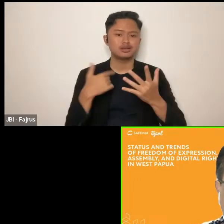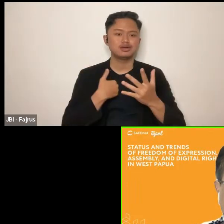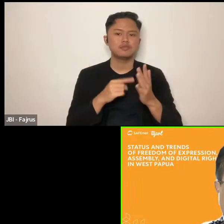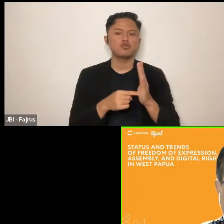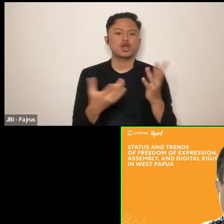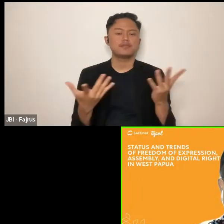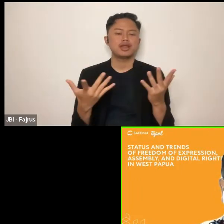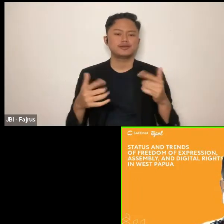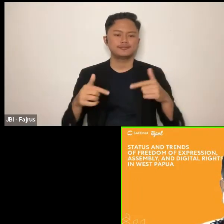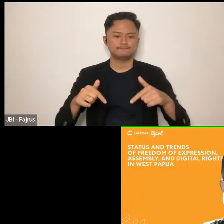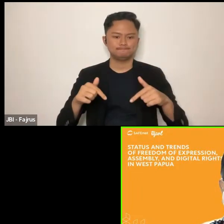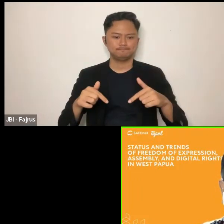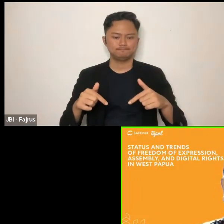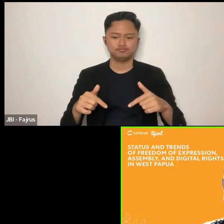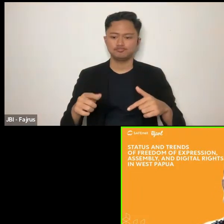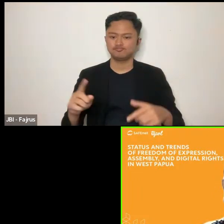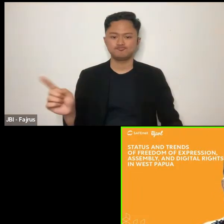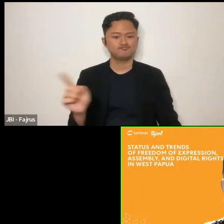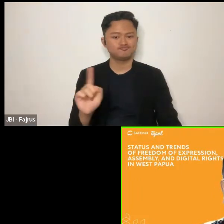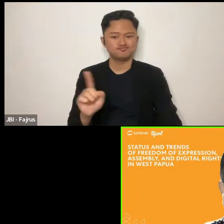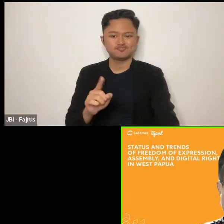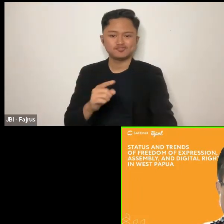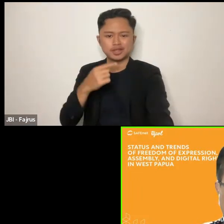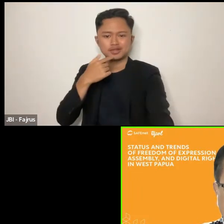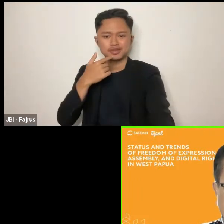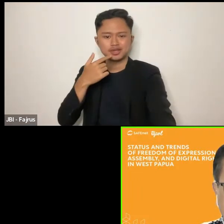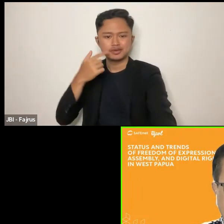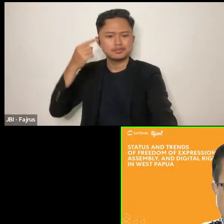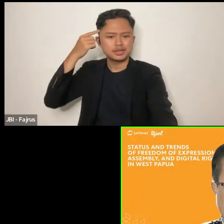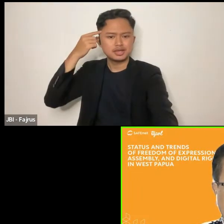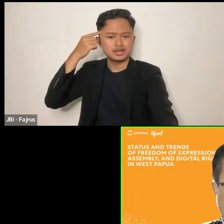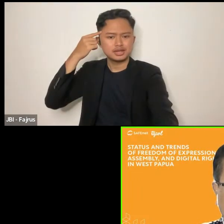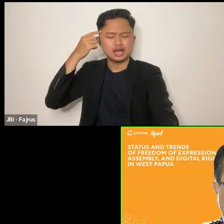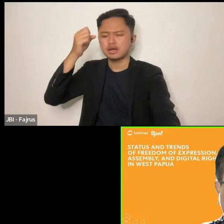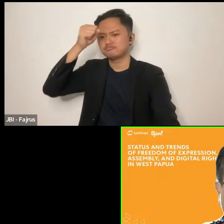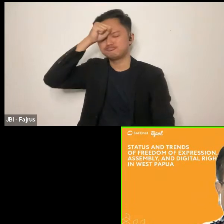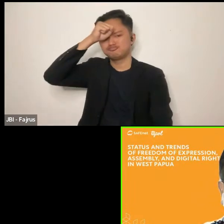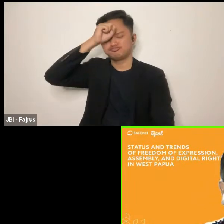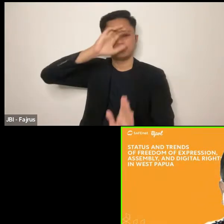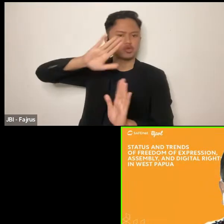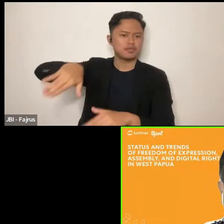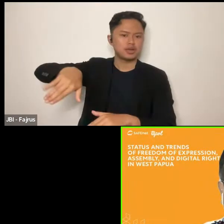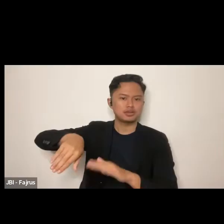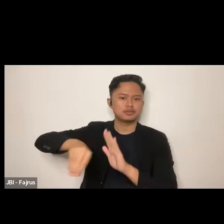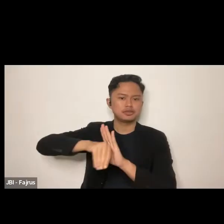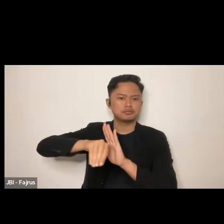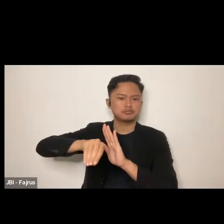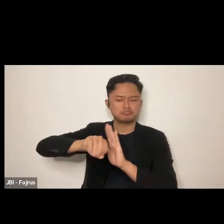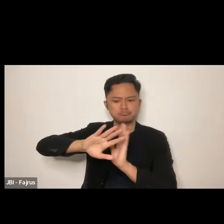this. Nobody really care about Papua. And Papua is